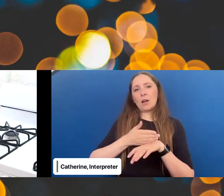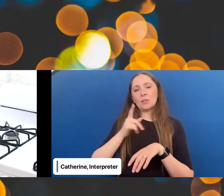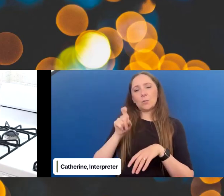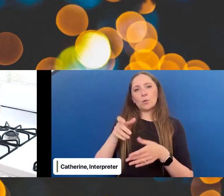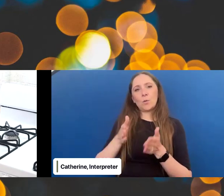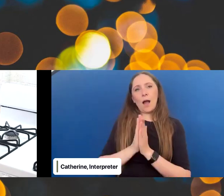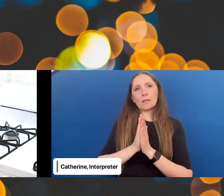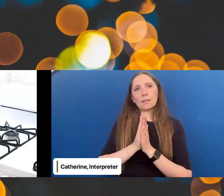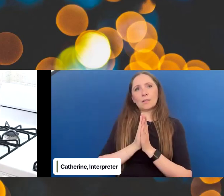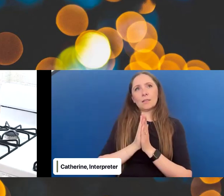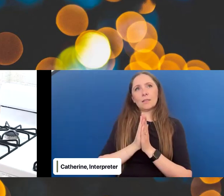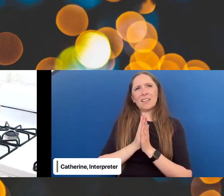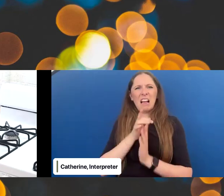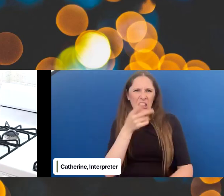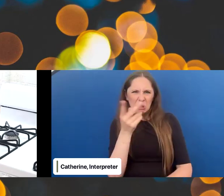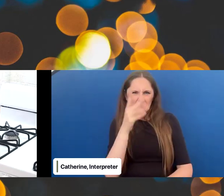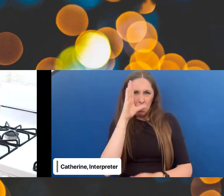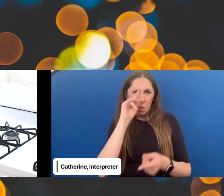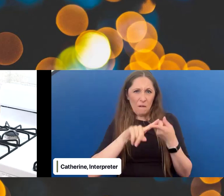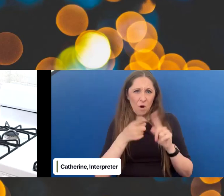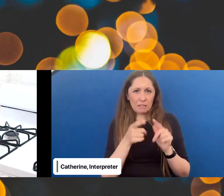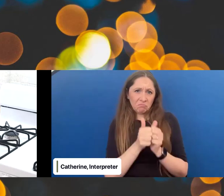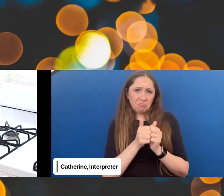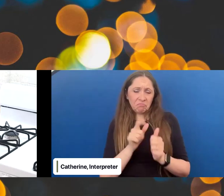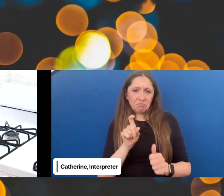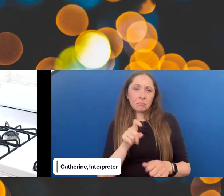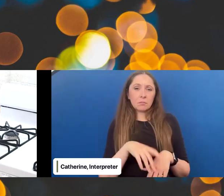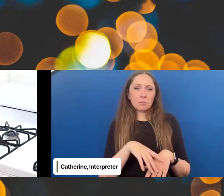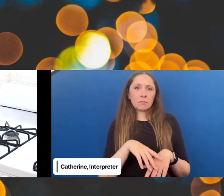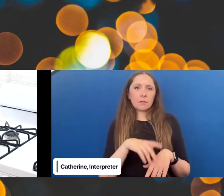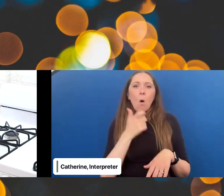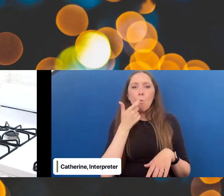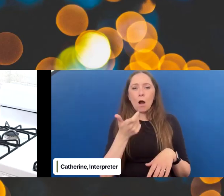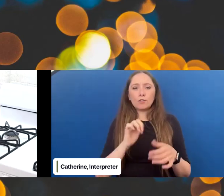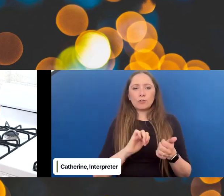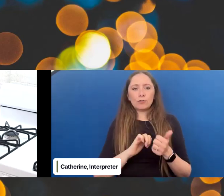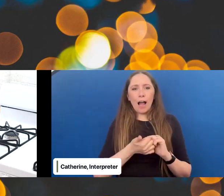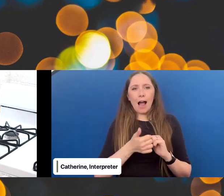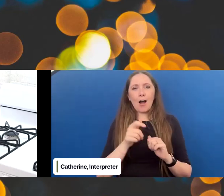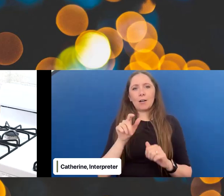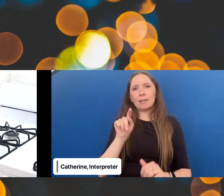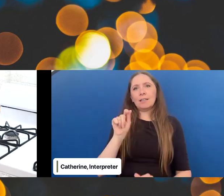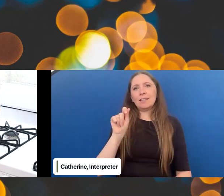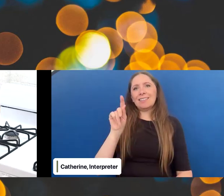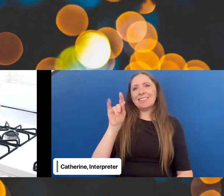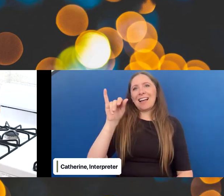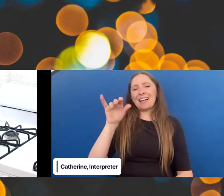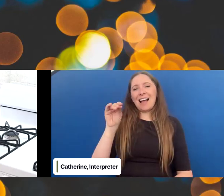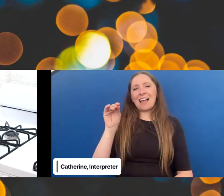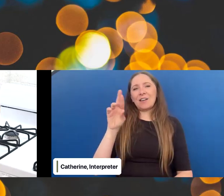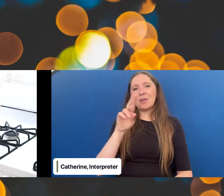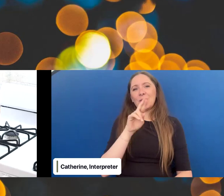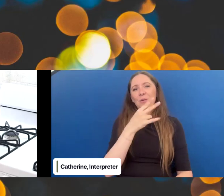ask, are you two boyfriends? And just watch how Taika and Reese would play with